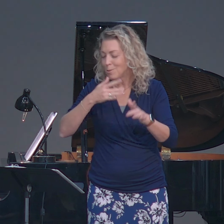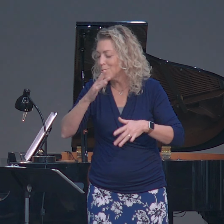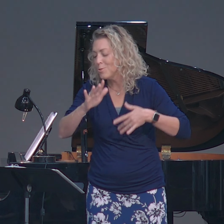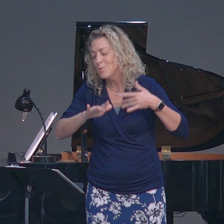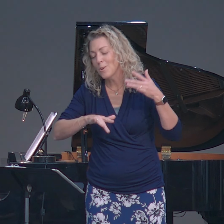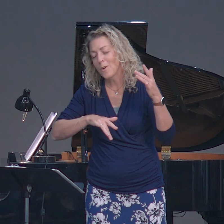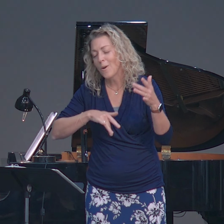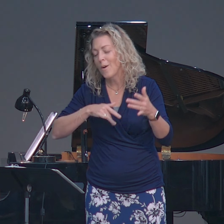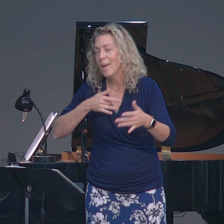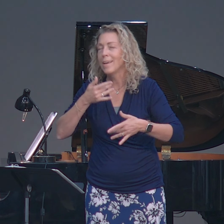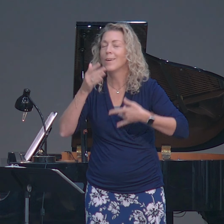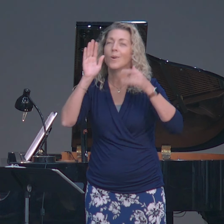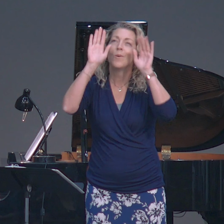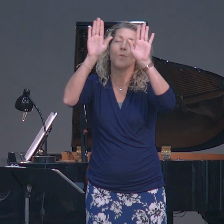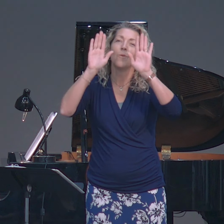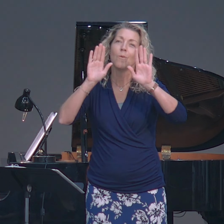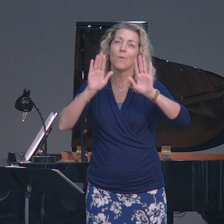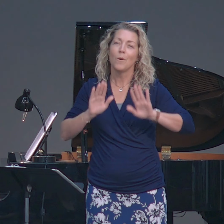peace has